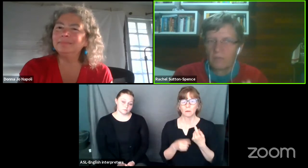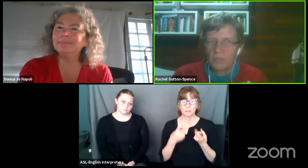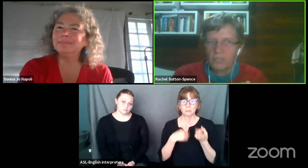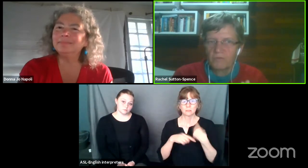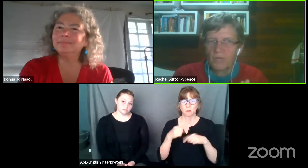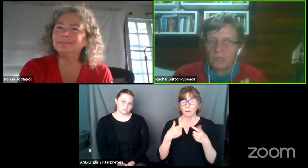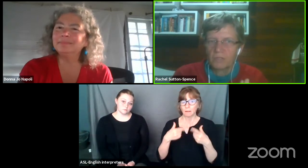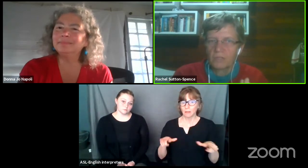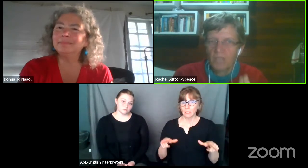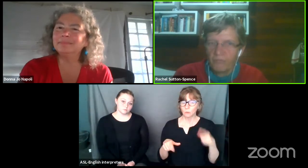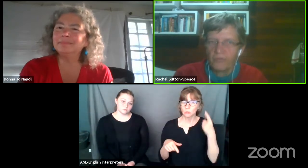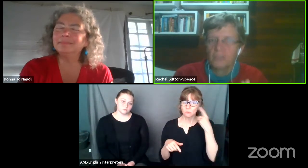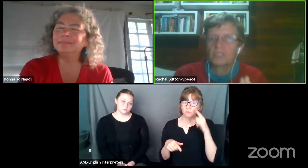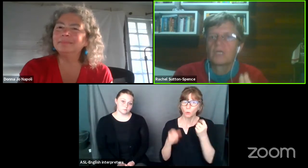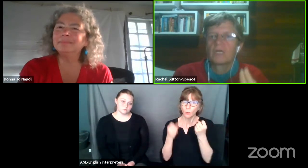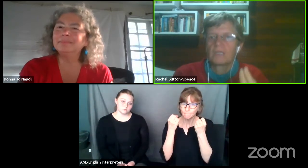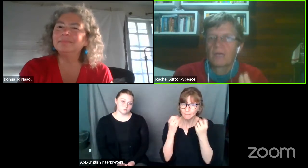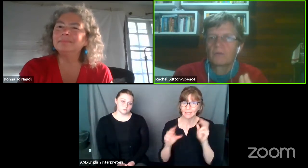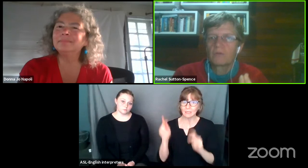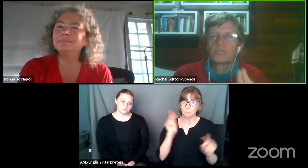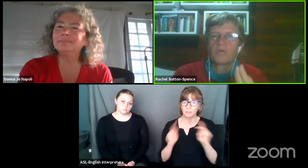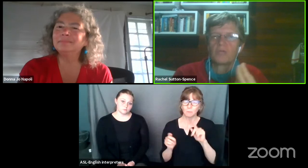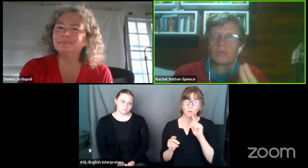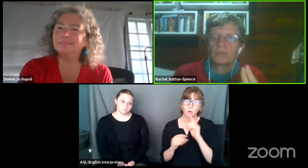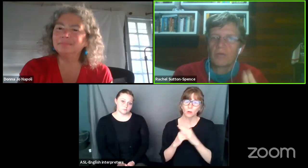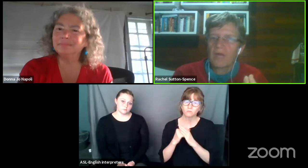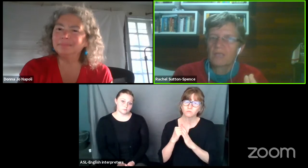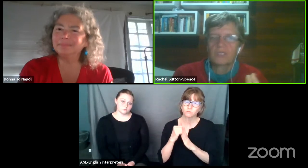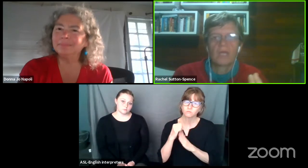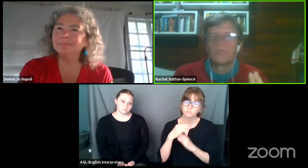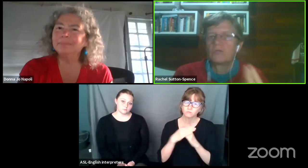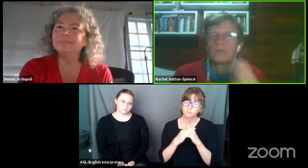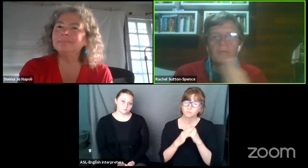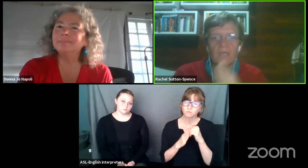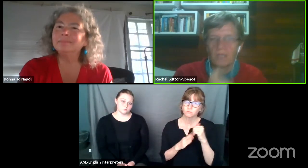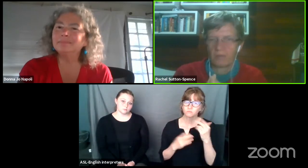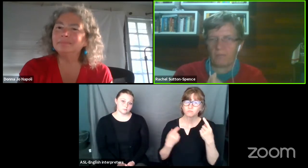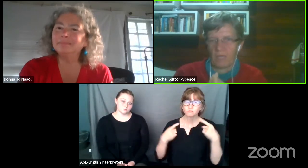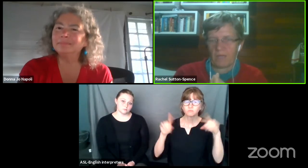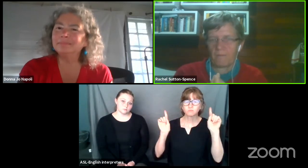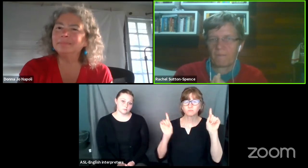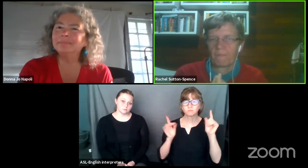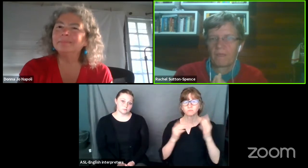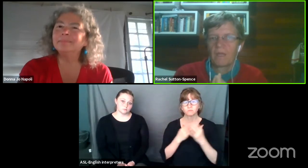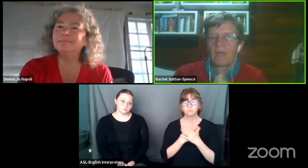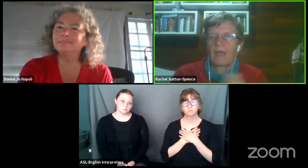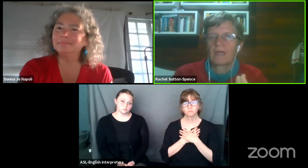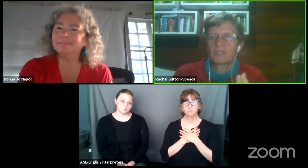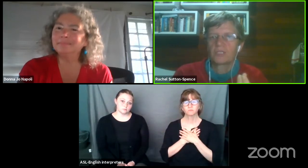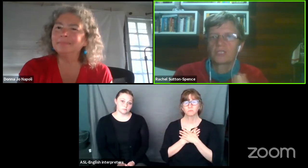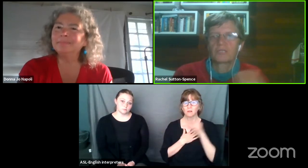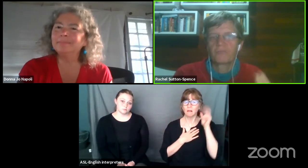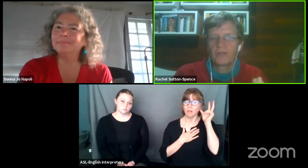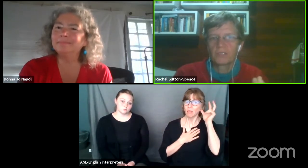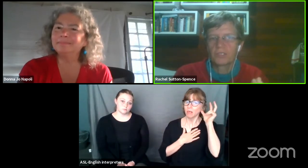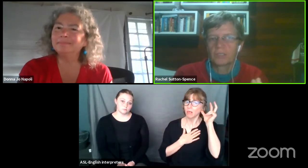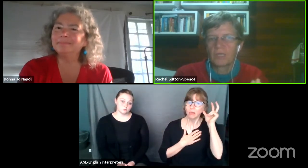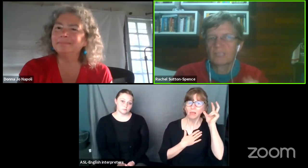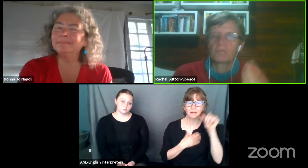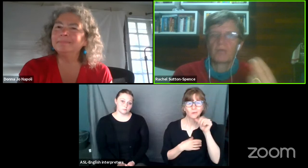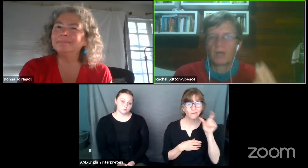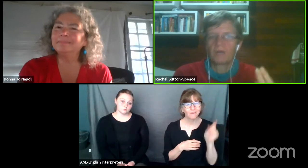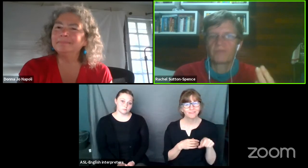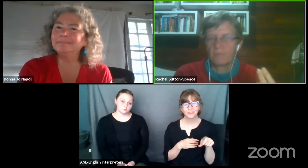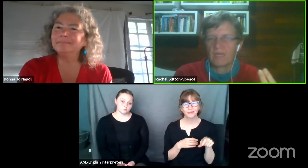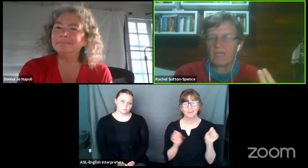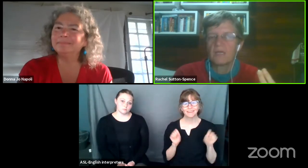are languages of comfort, languages where you can relax and you can be another me. And to function and